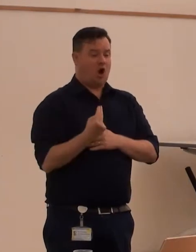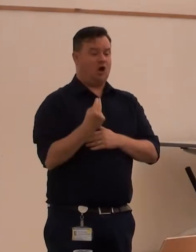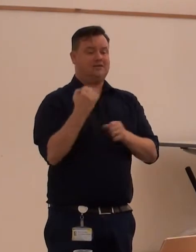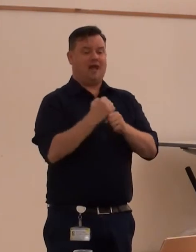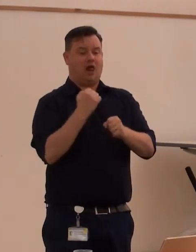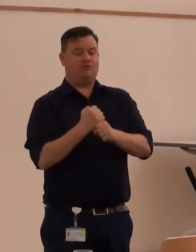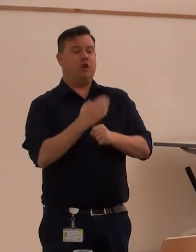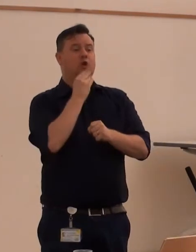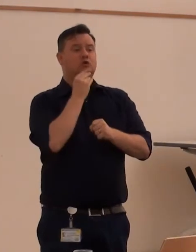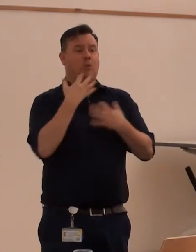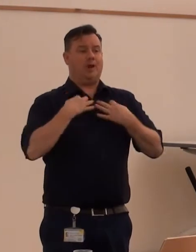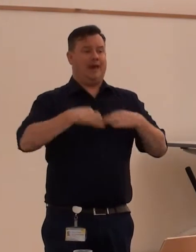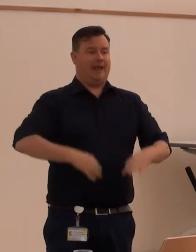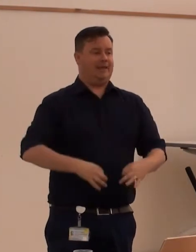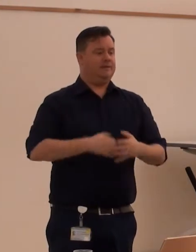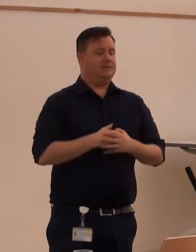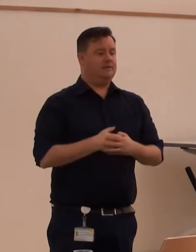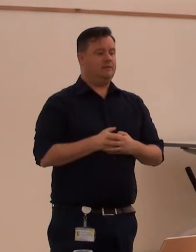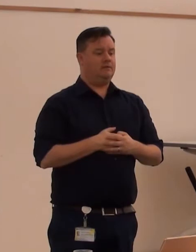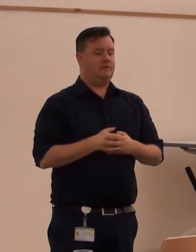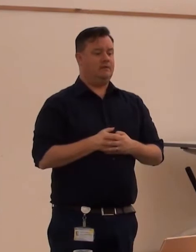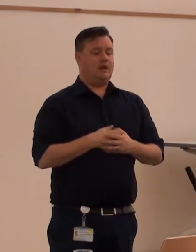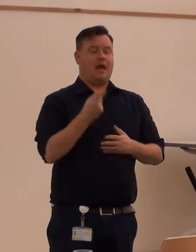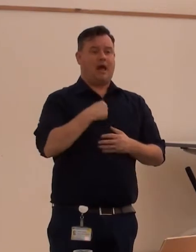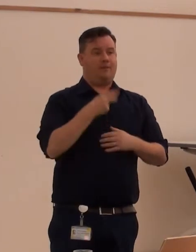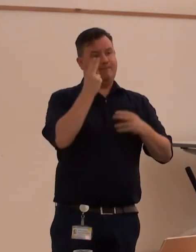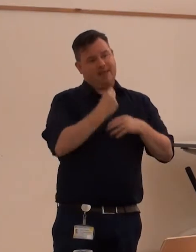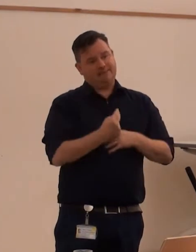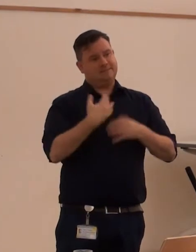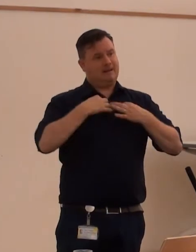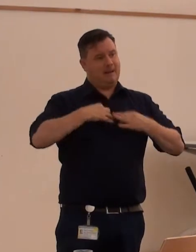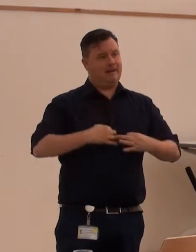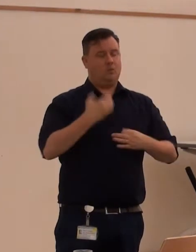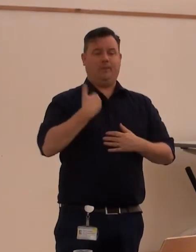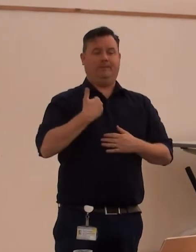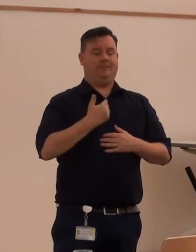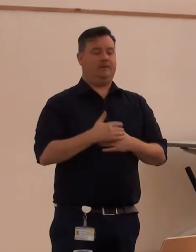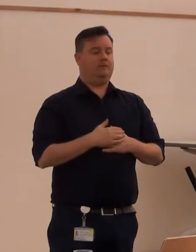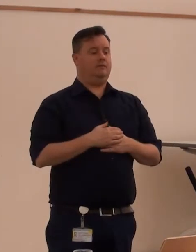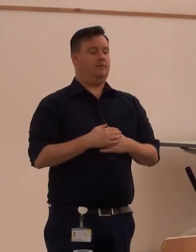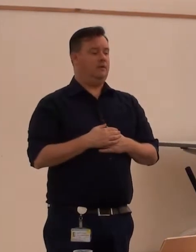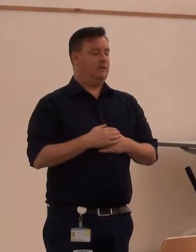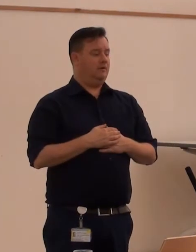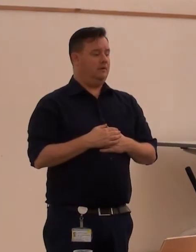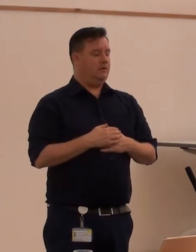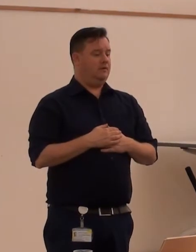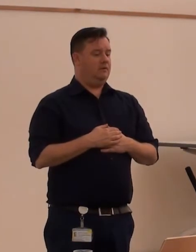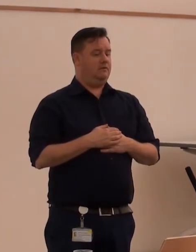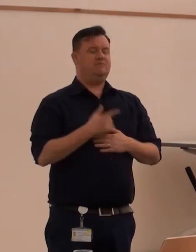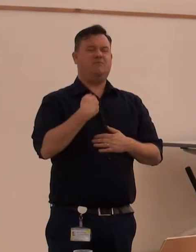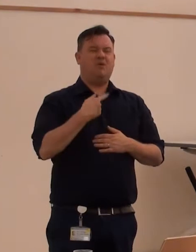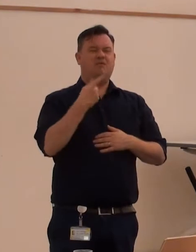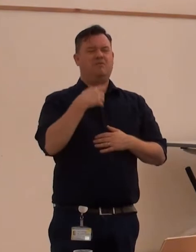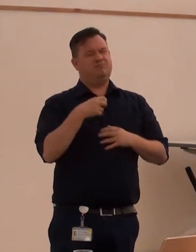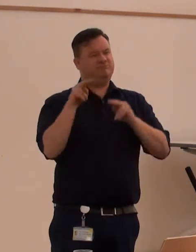usually two-dimensional because they are paintings. And so it's about disabled people also being subject